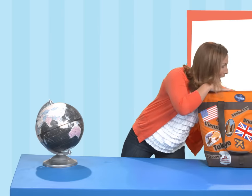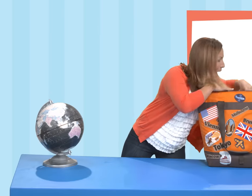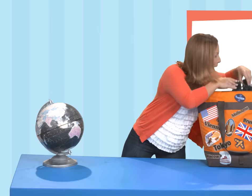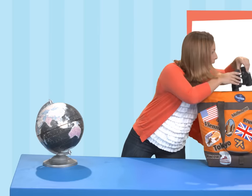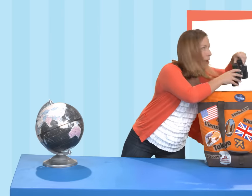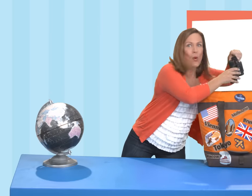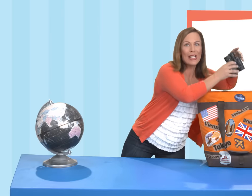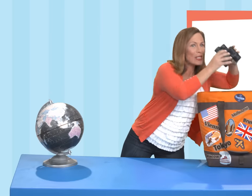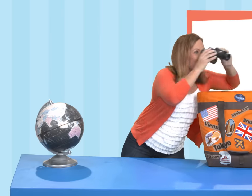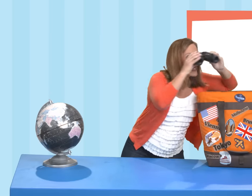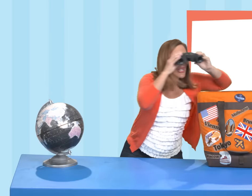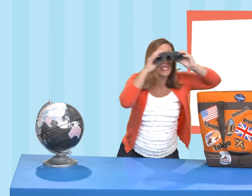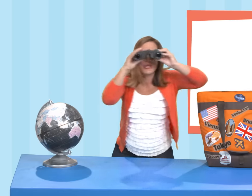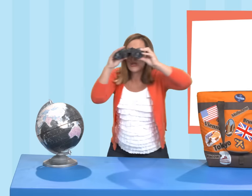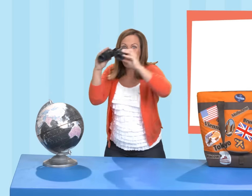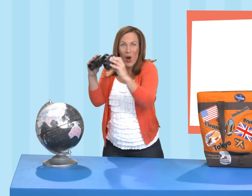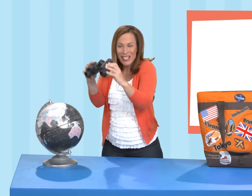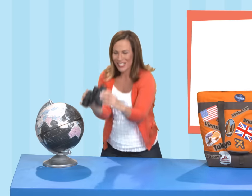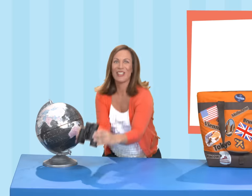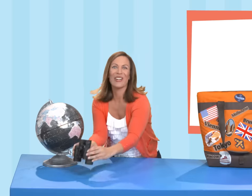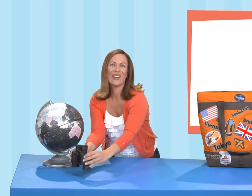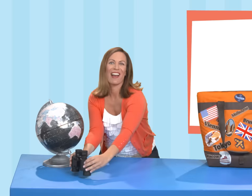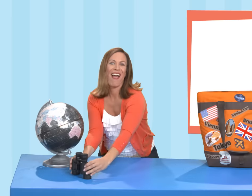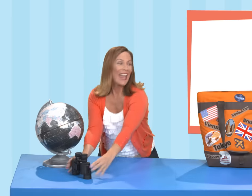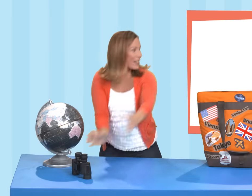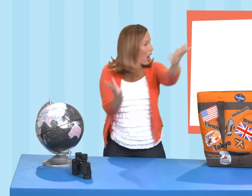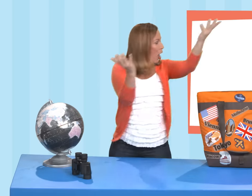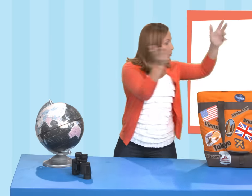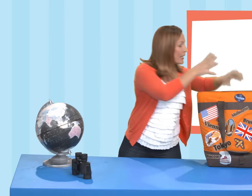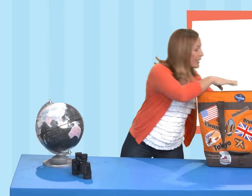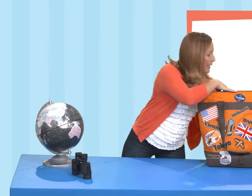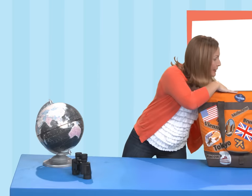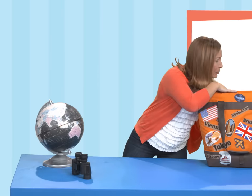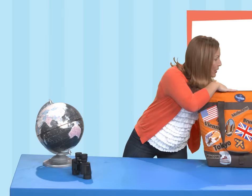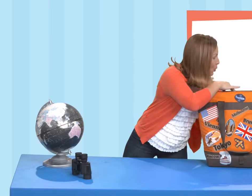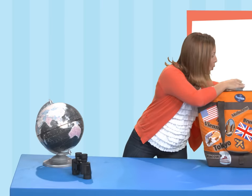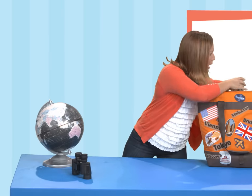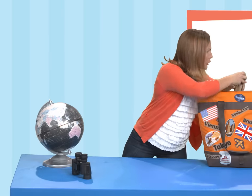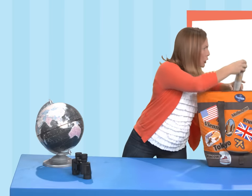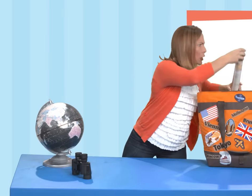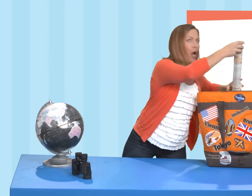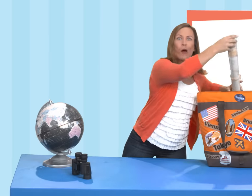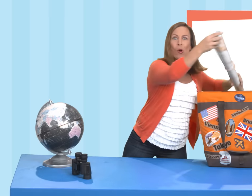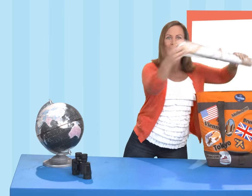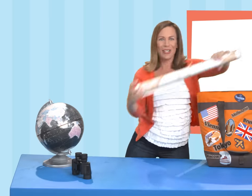I wonder, do you wonder? It all begins with wonder. With a